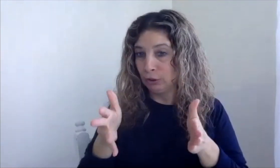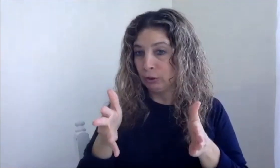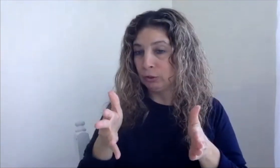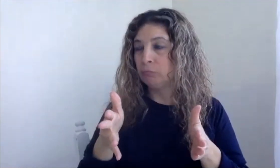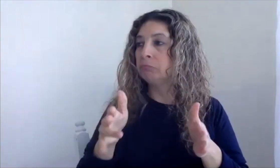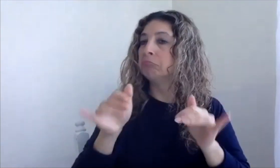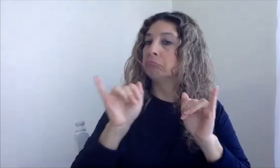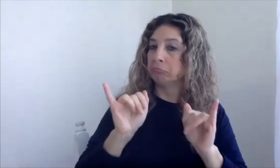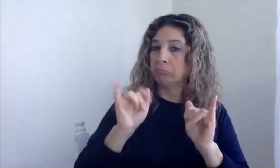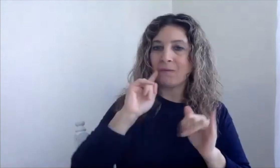director.